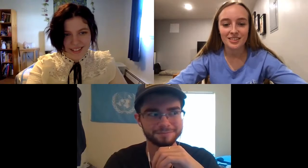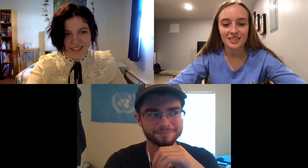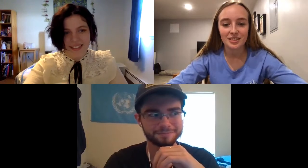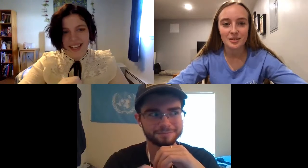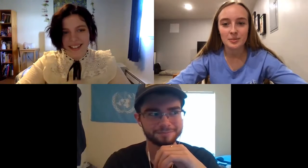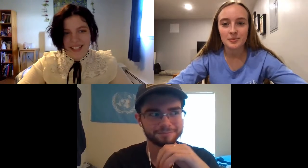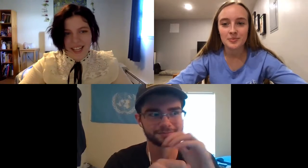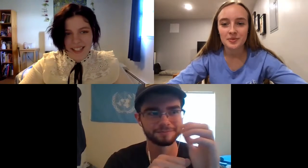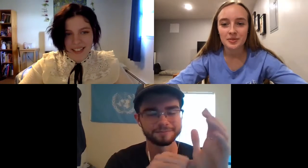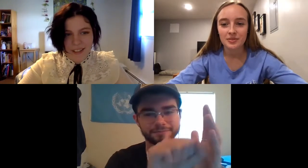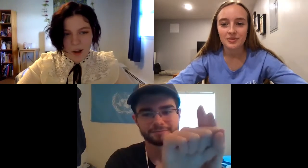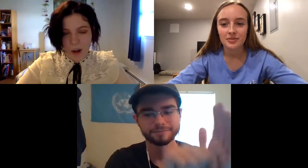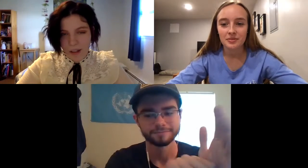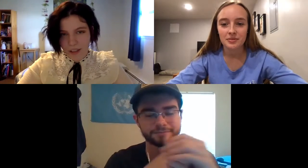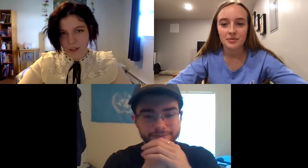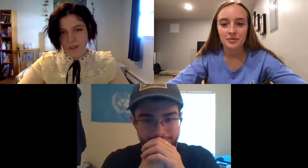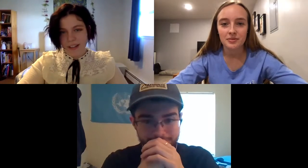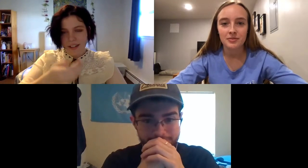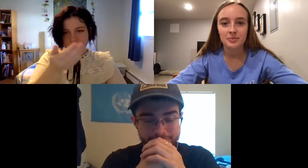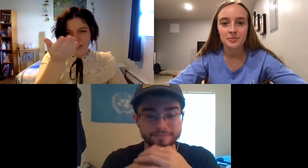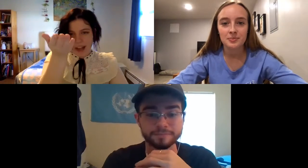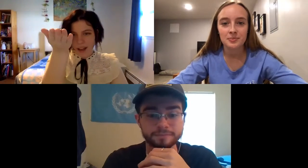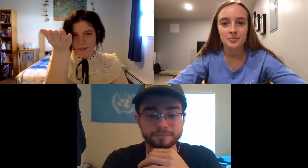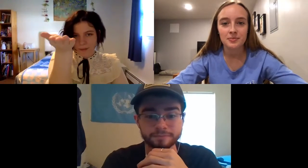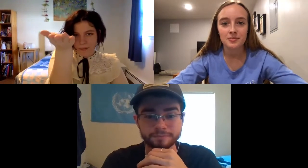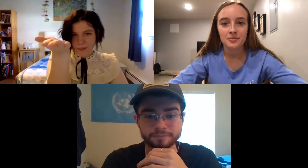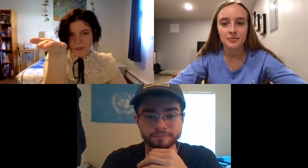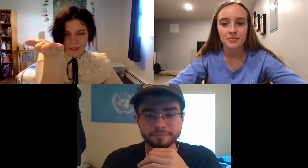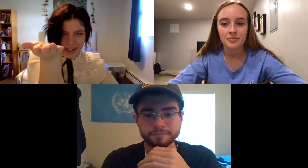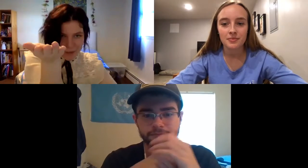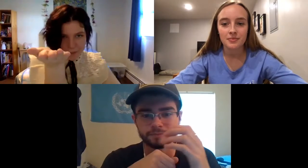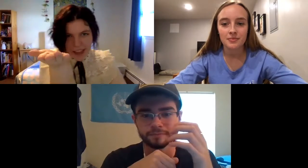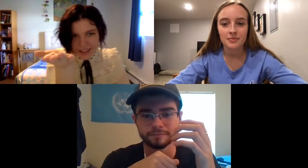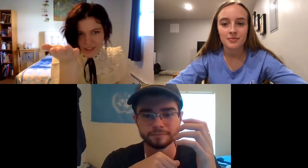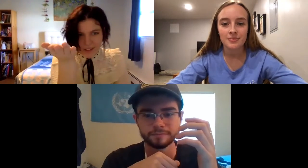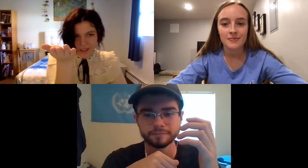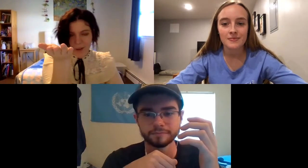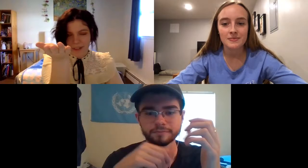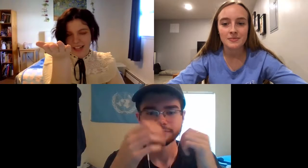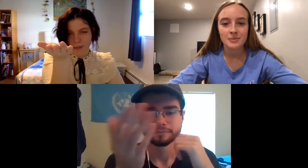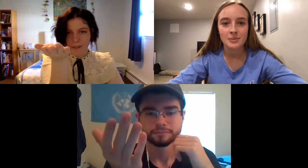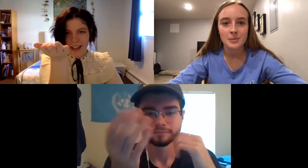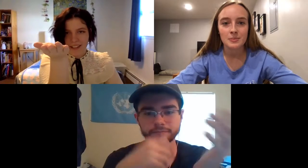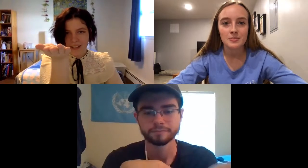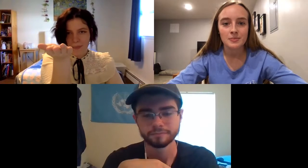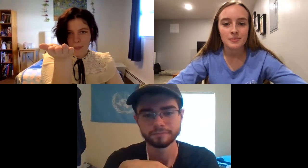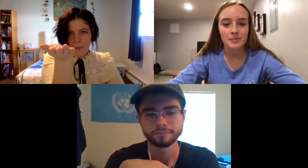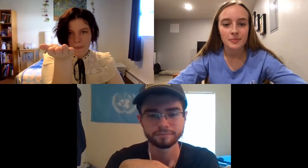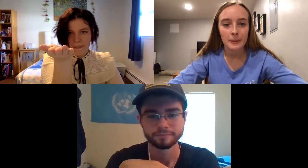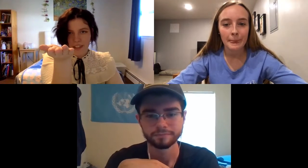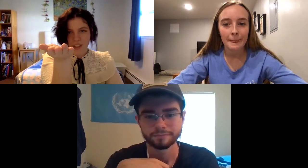The second sign is college. So you're going to have your hand flat, non-dominant hand flat.